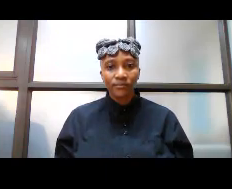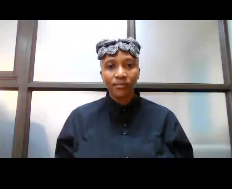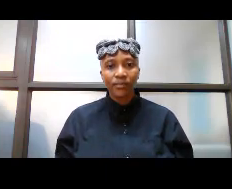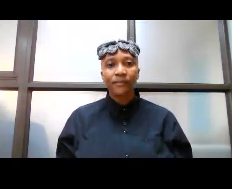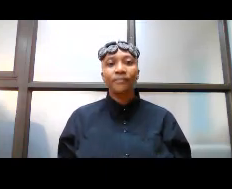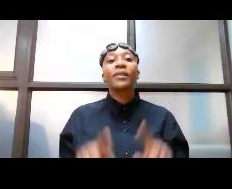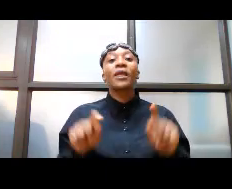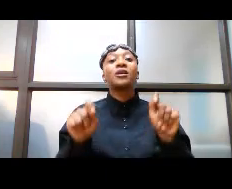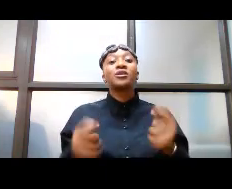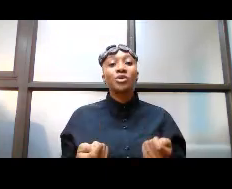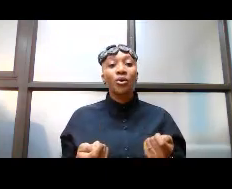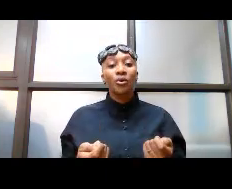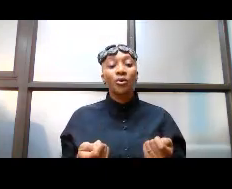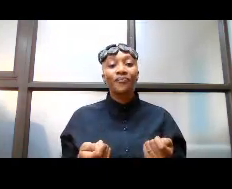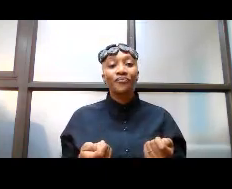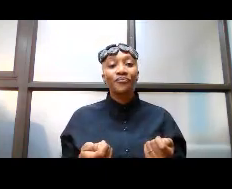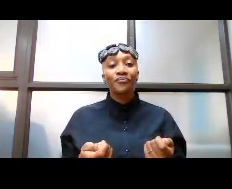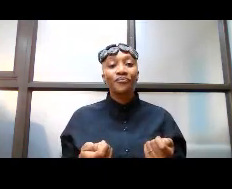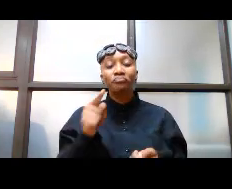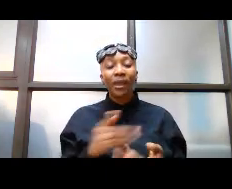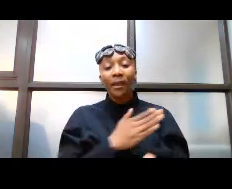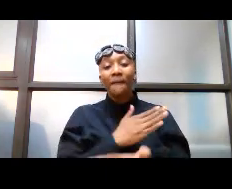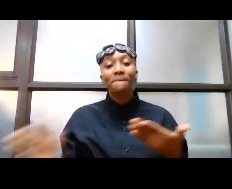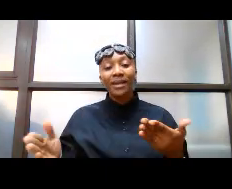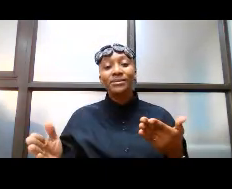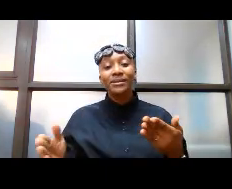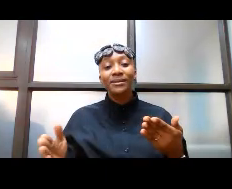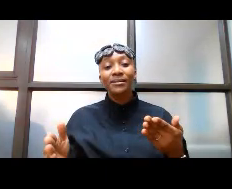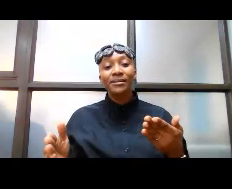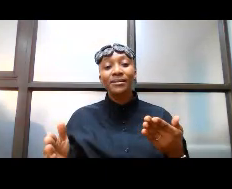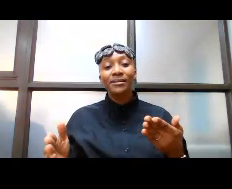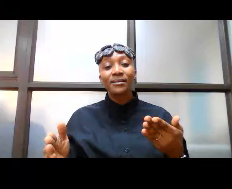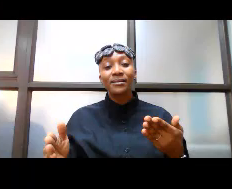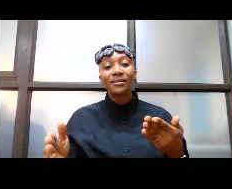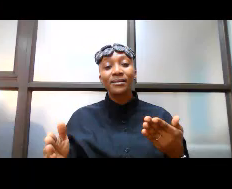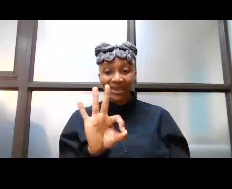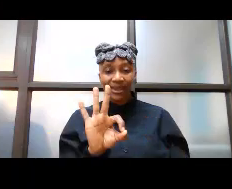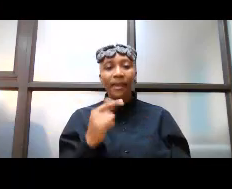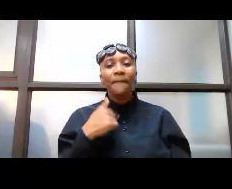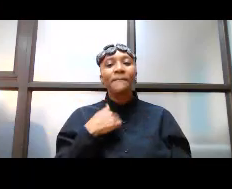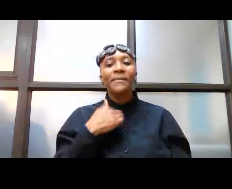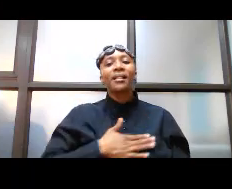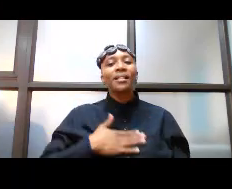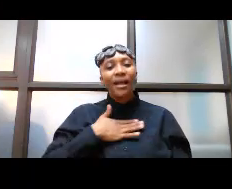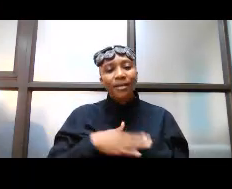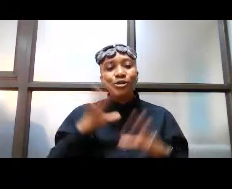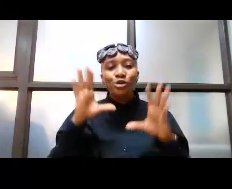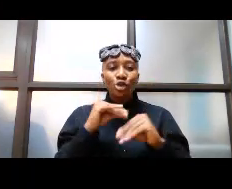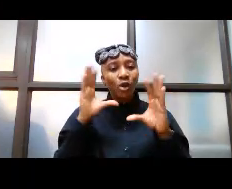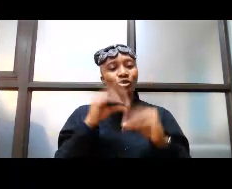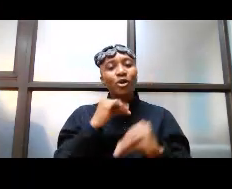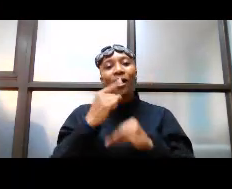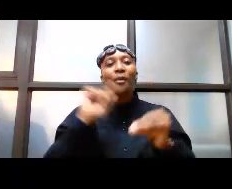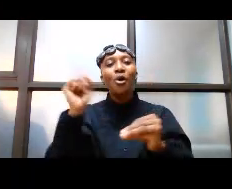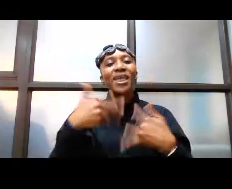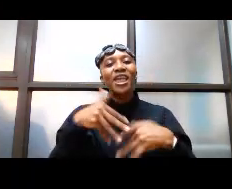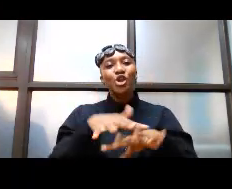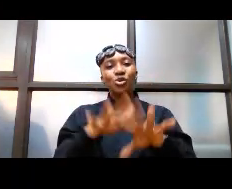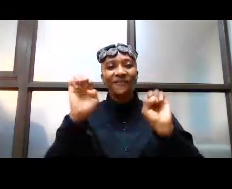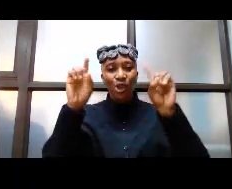So for this part 3, I would like to talk about inclusive